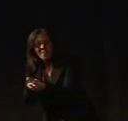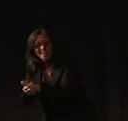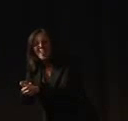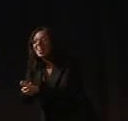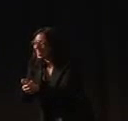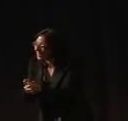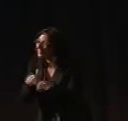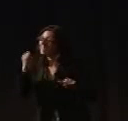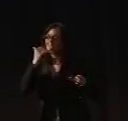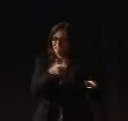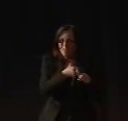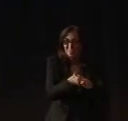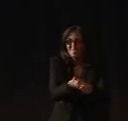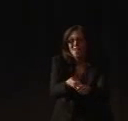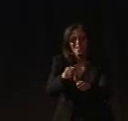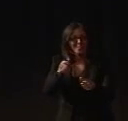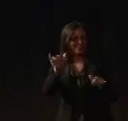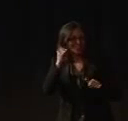between art and science